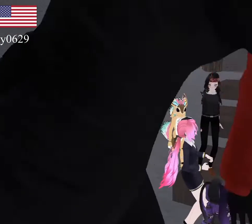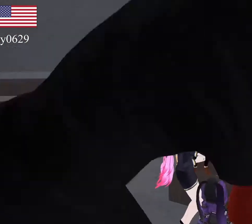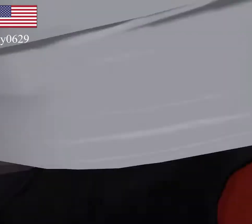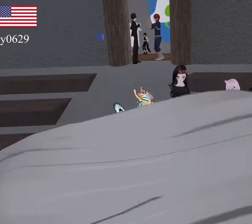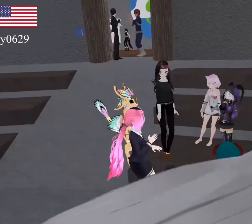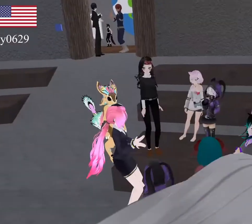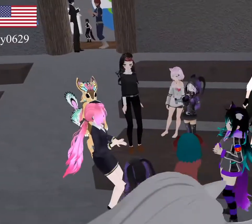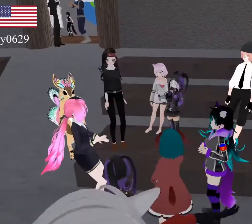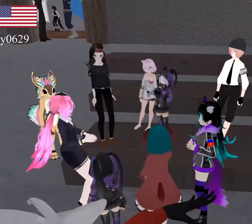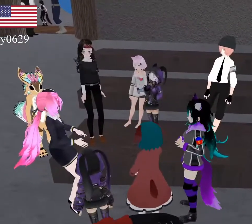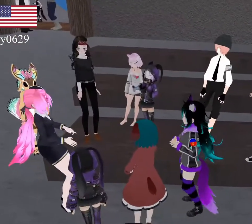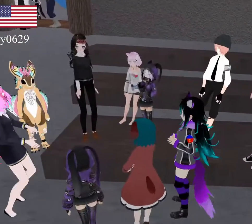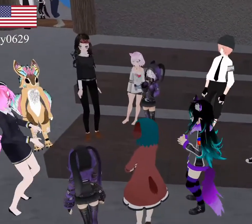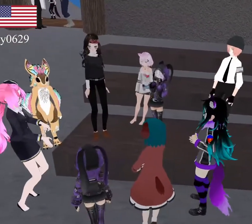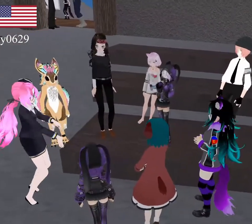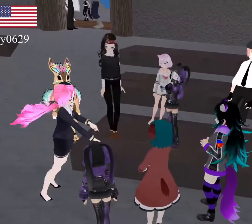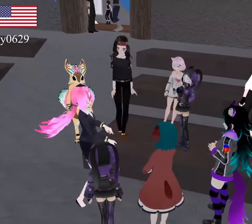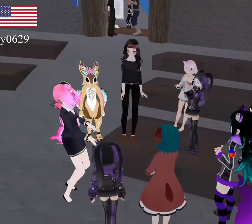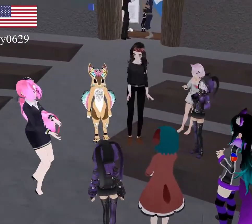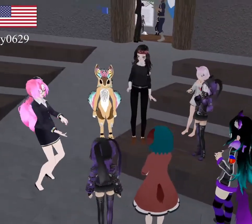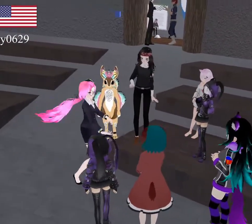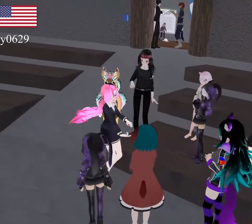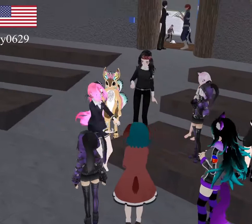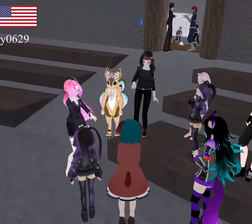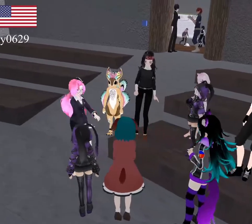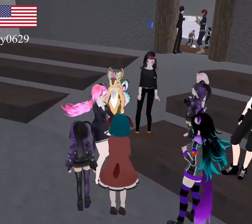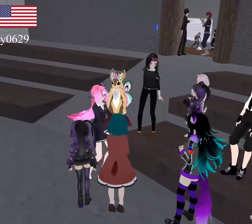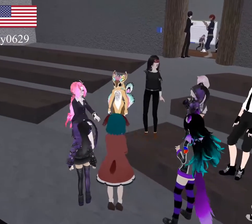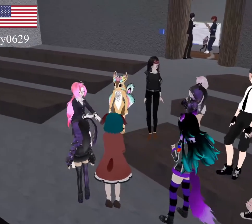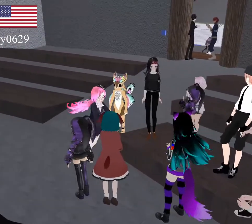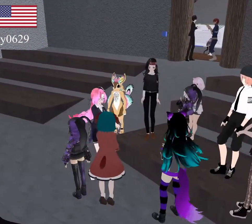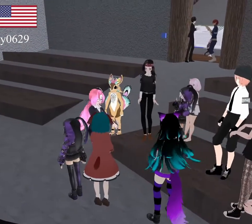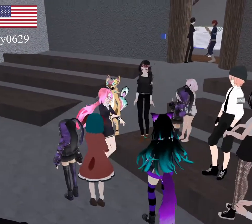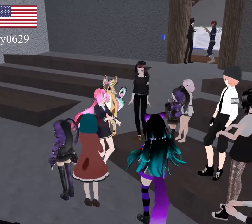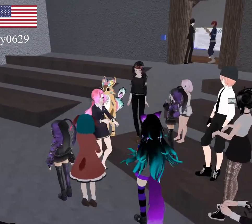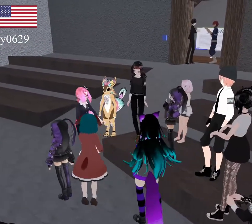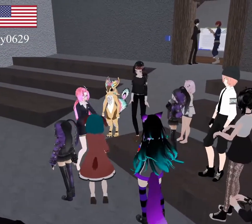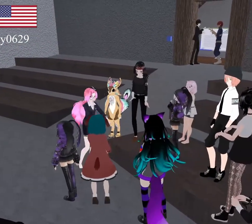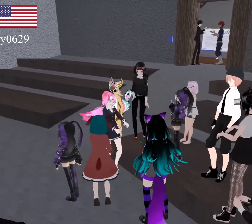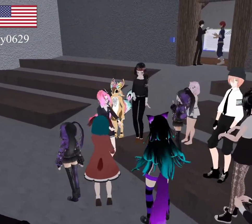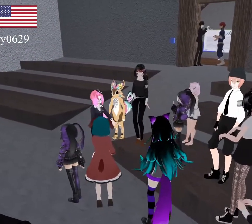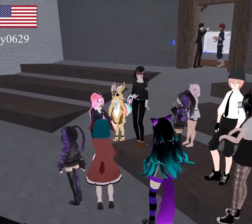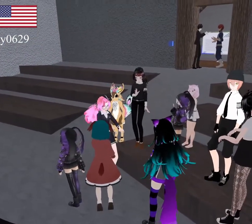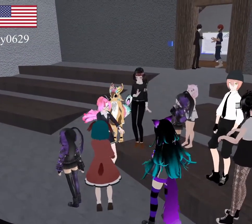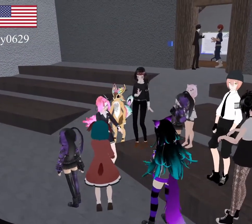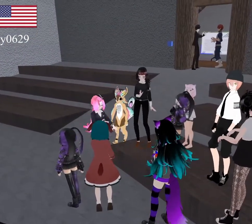think it's gonna be mic off, but if anyone is like, no, I really want it mic on, I might consider it. But yeah, I'd say number one, if you